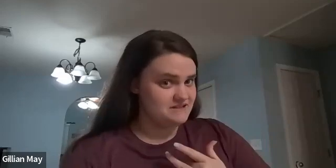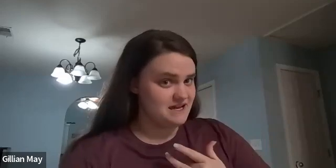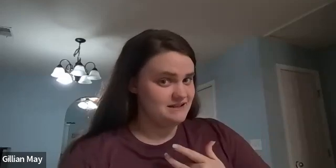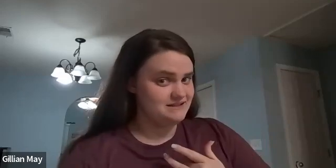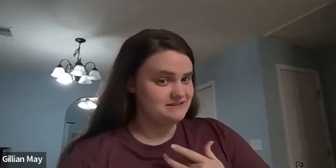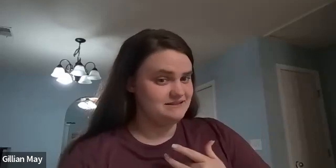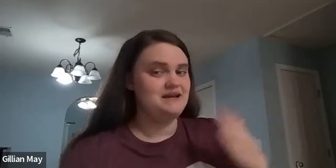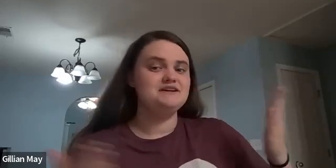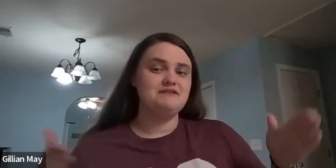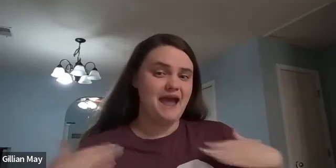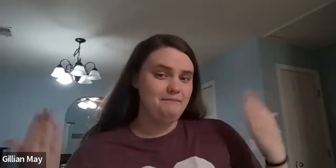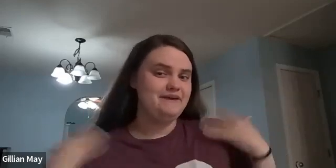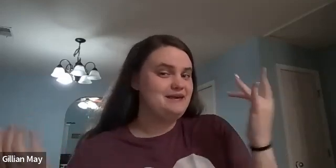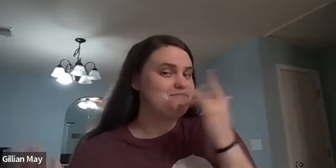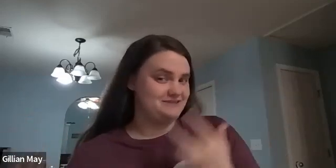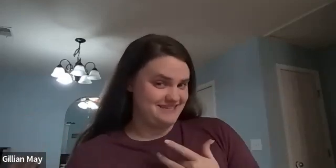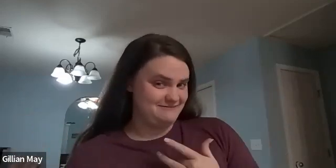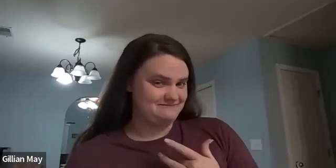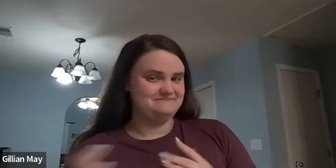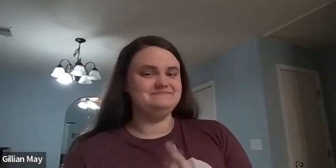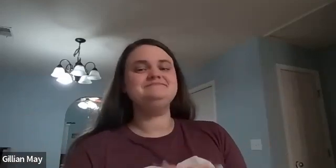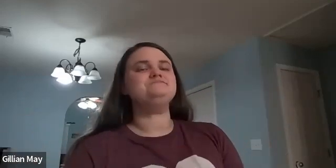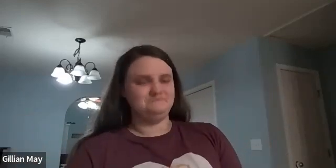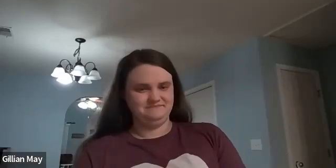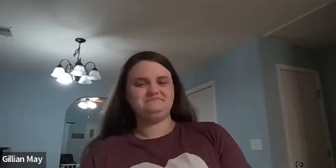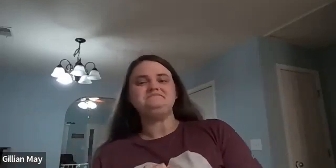Birthday. So happy birthday.